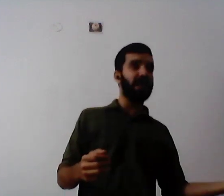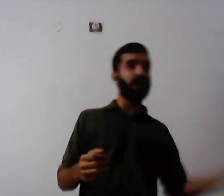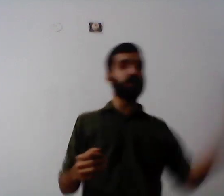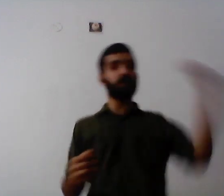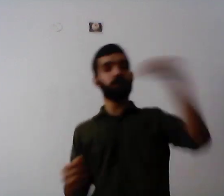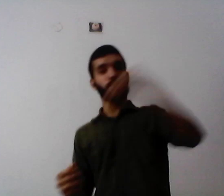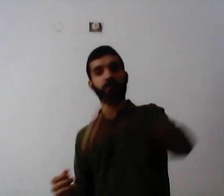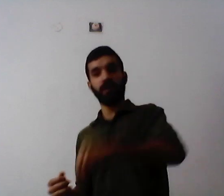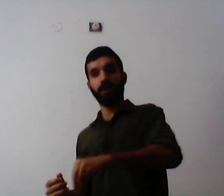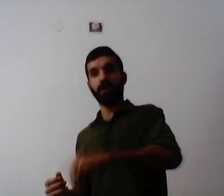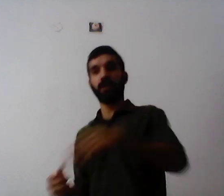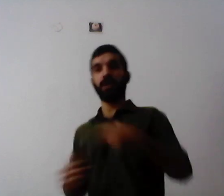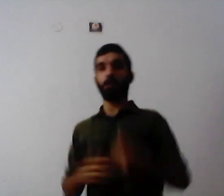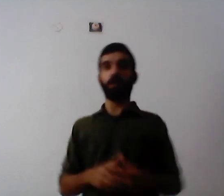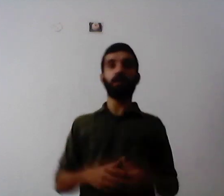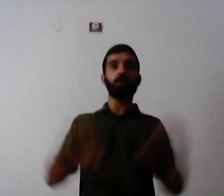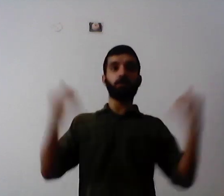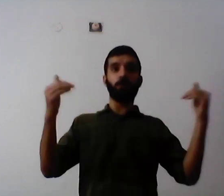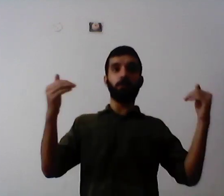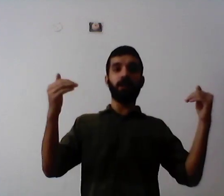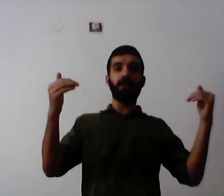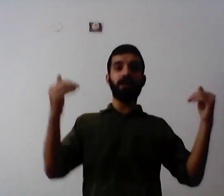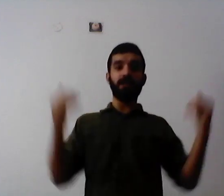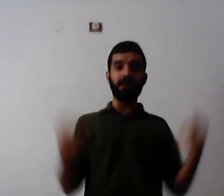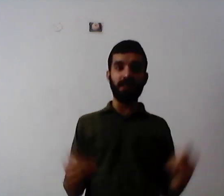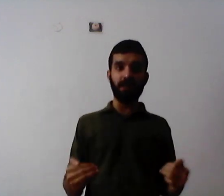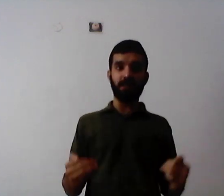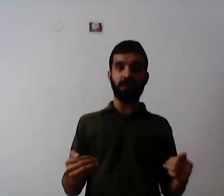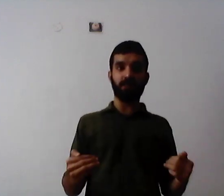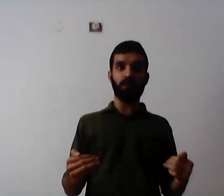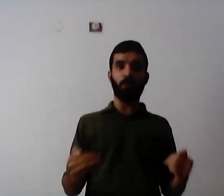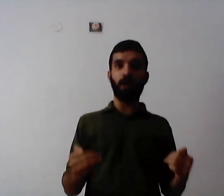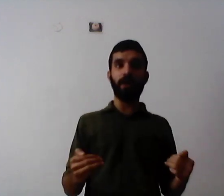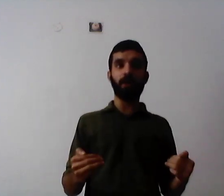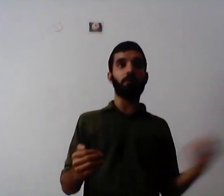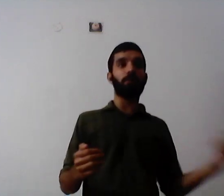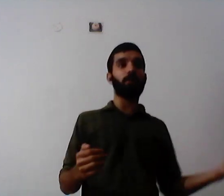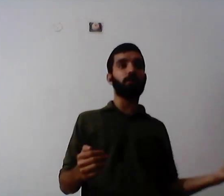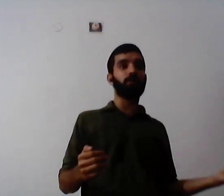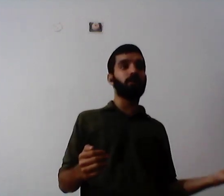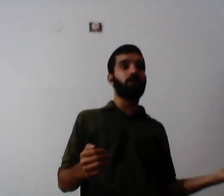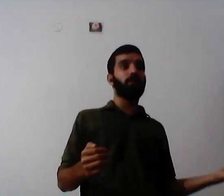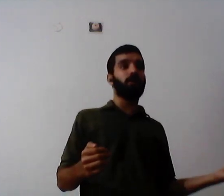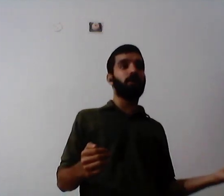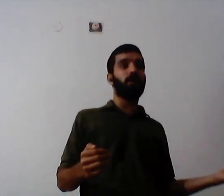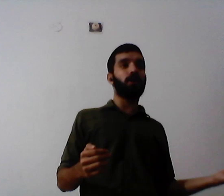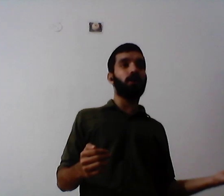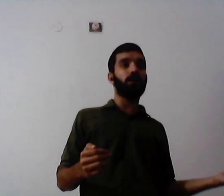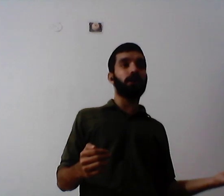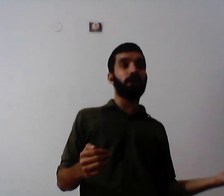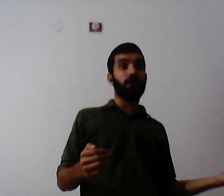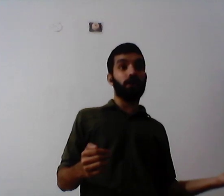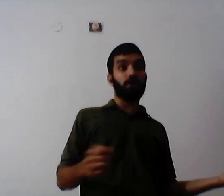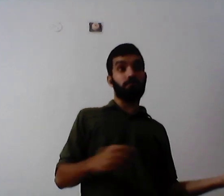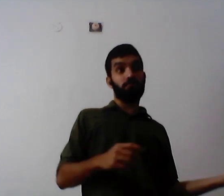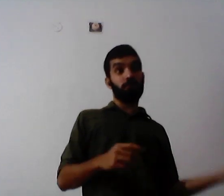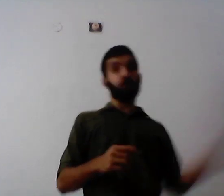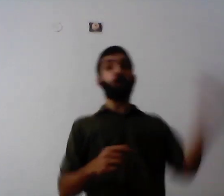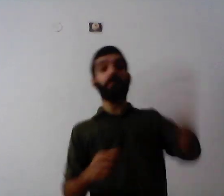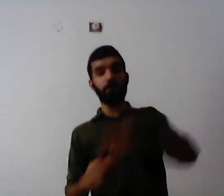gas dissolving in a liquid, solubility decreases. Why? Because the dissolving